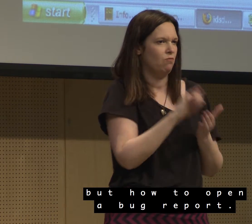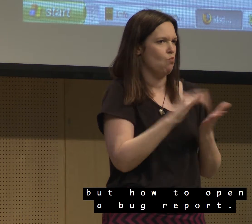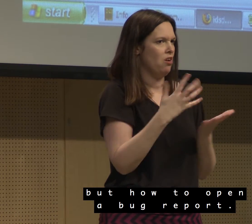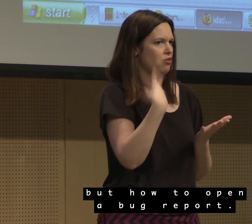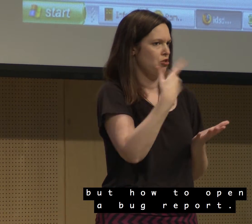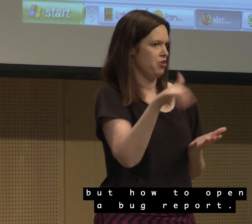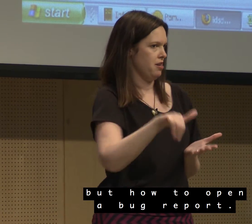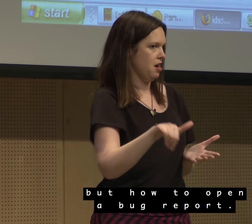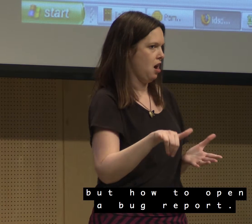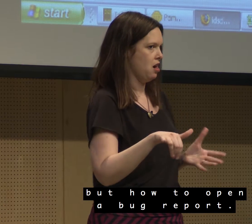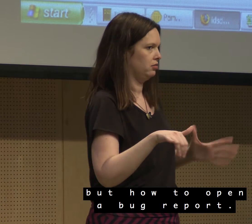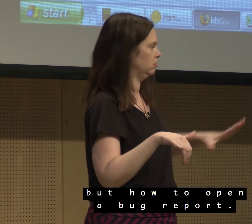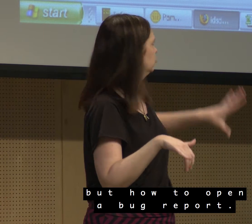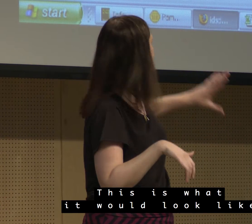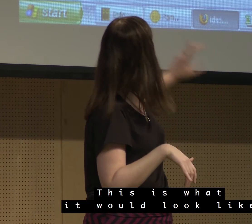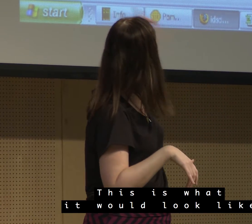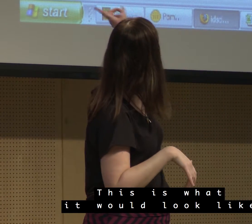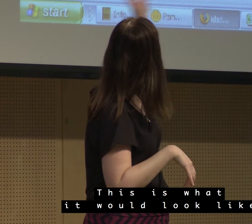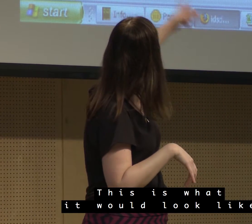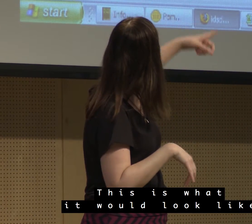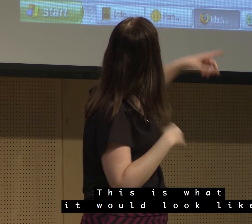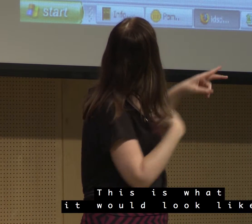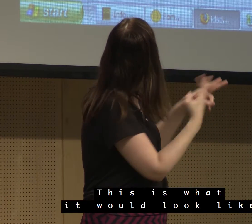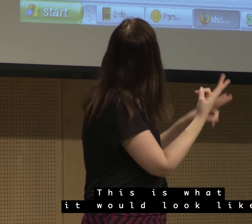to open a bug report. This is what it would look like.